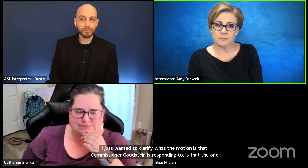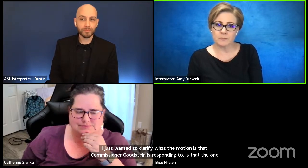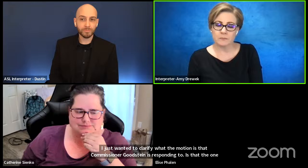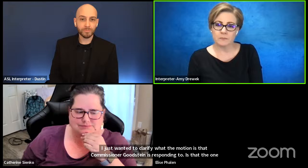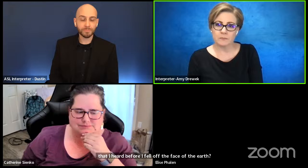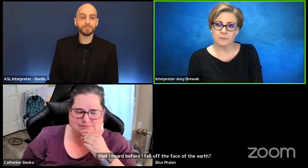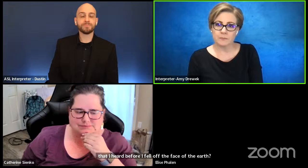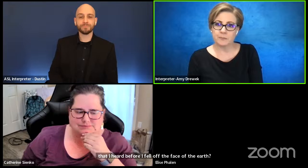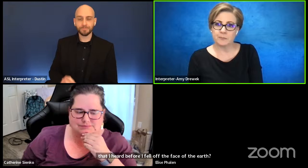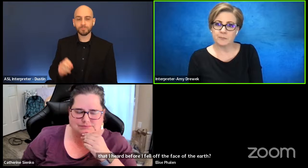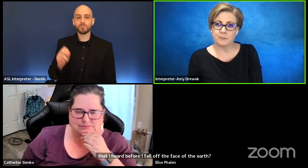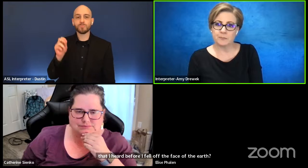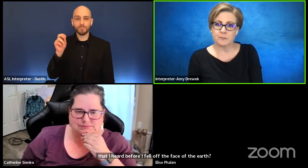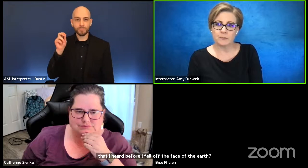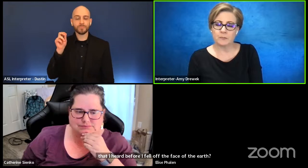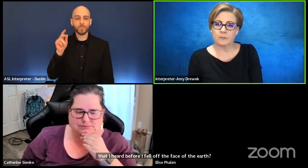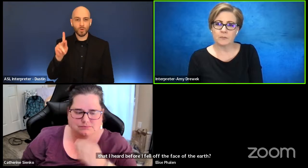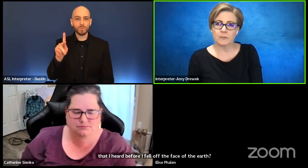Okay.